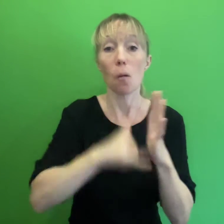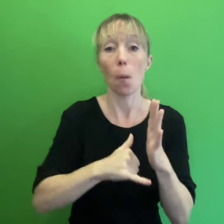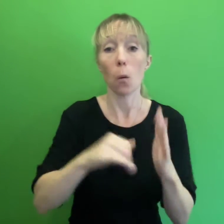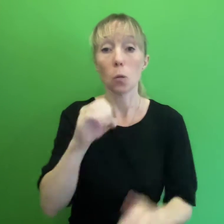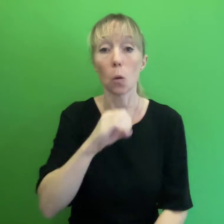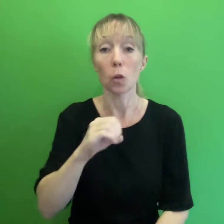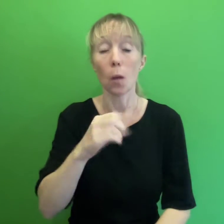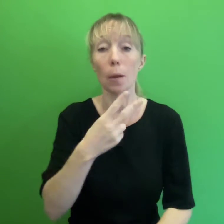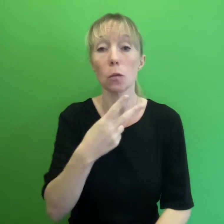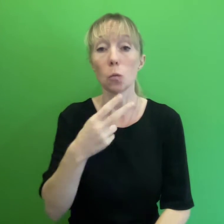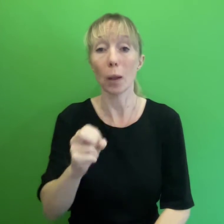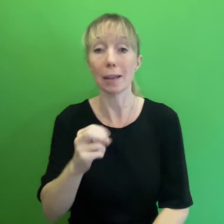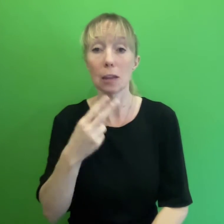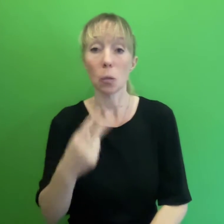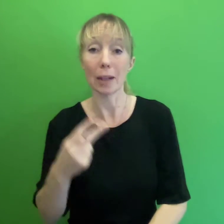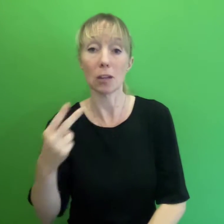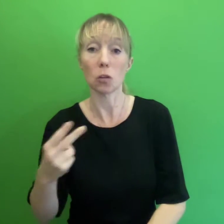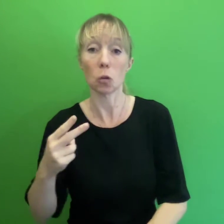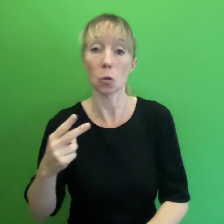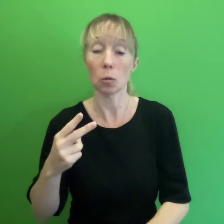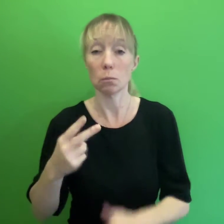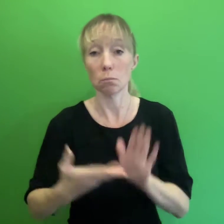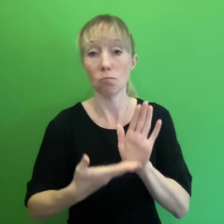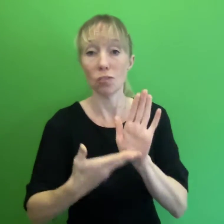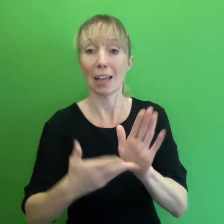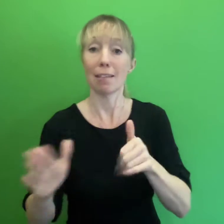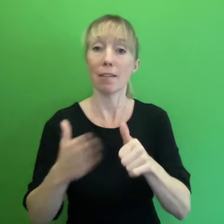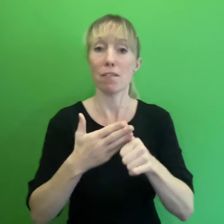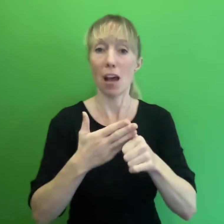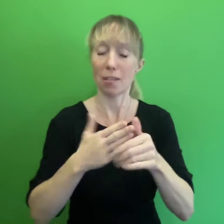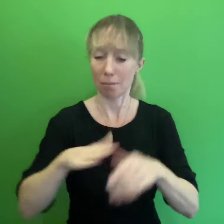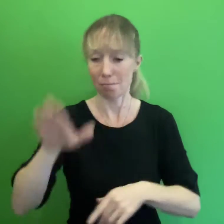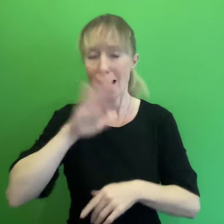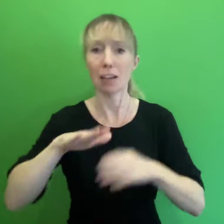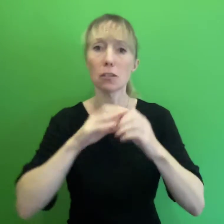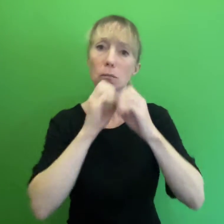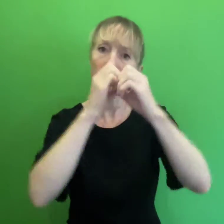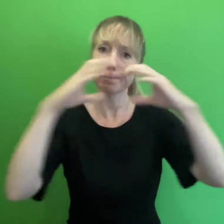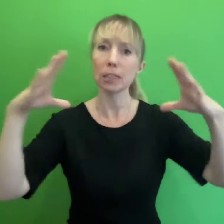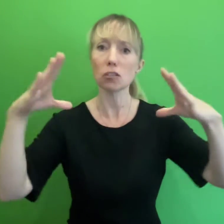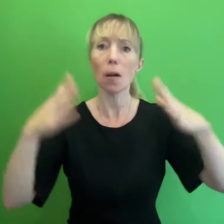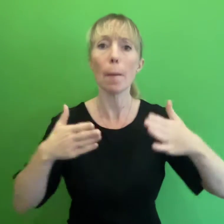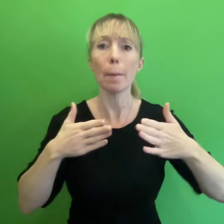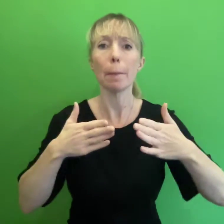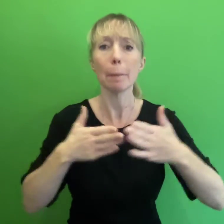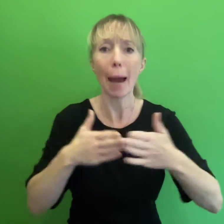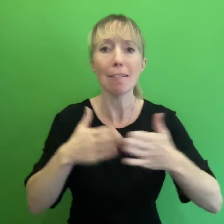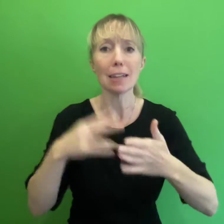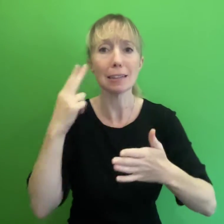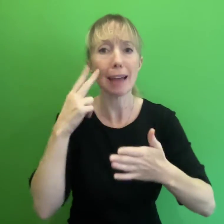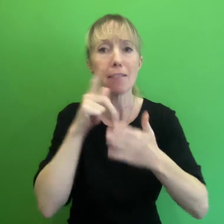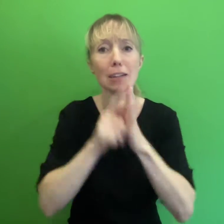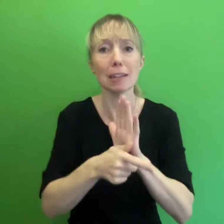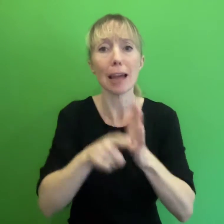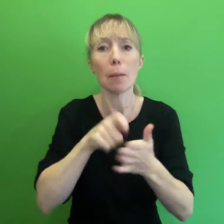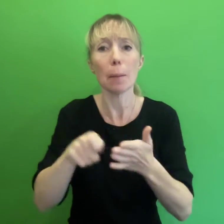2022, which presents the first national picture of the barriers deaf and disabled people experience in accessing the literature and